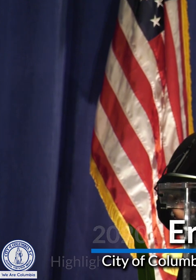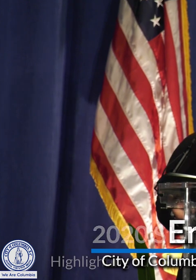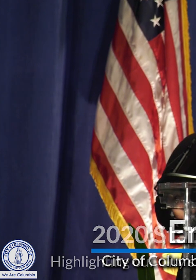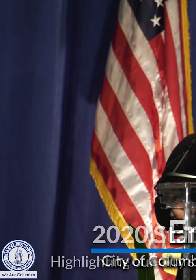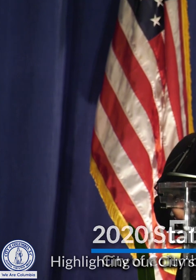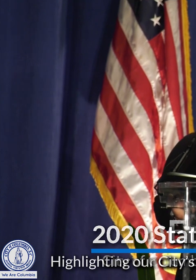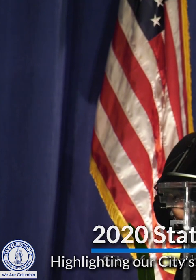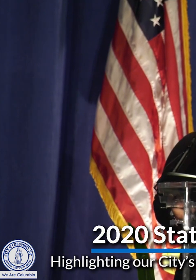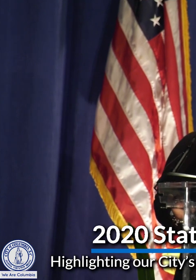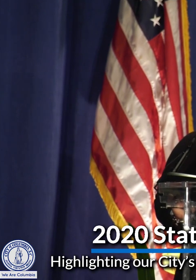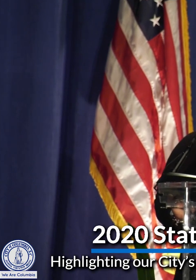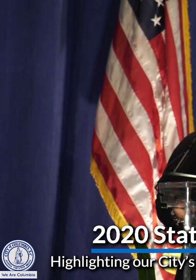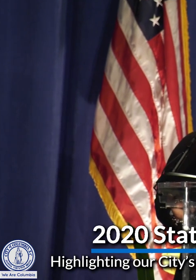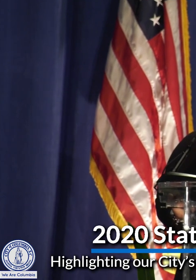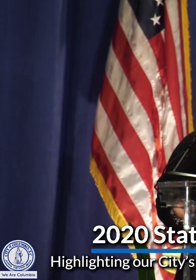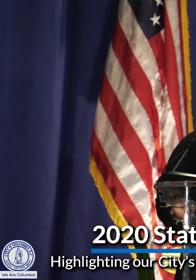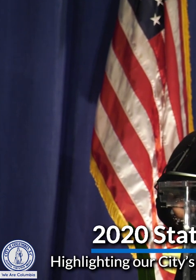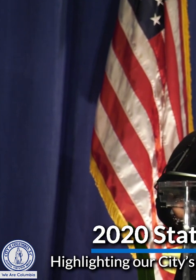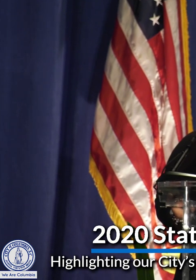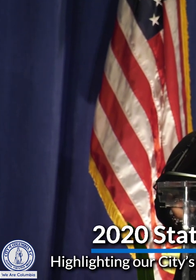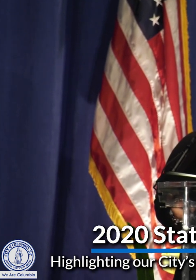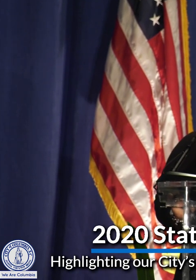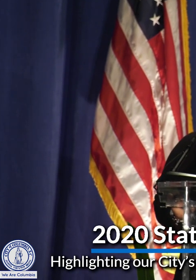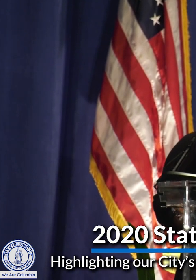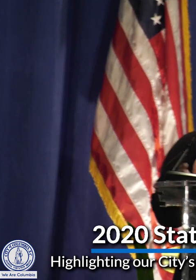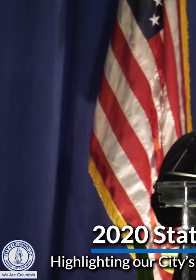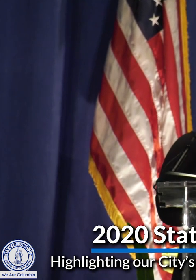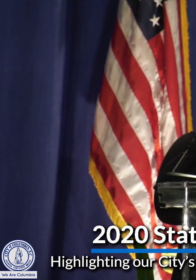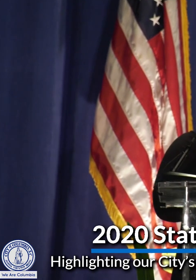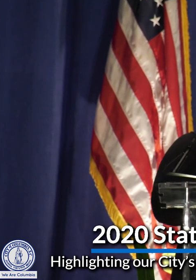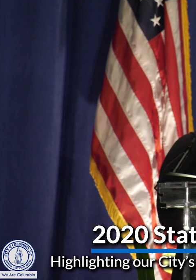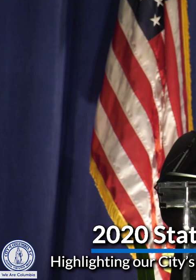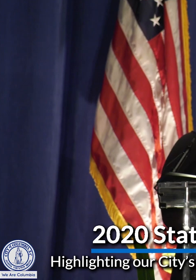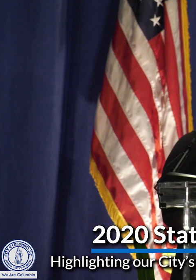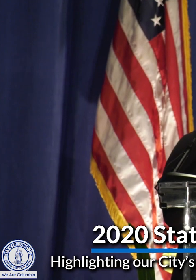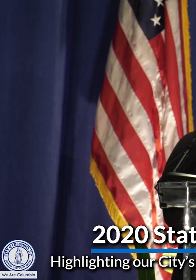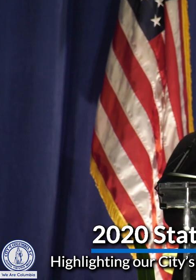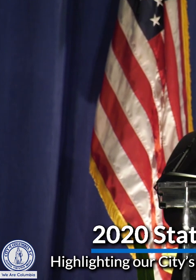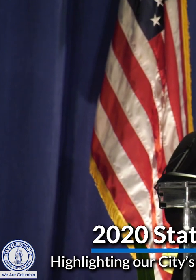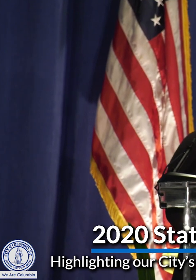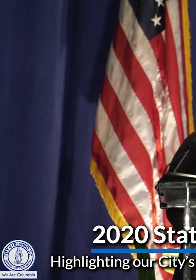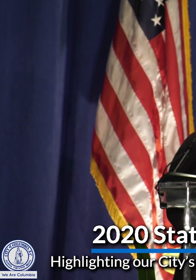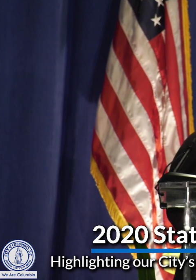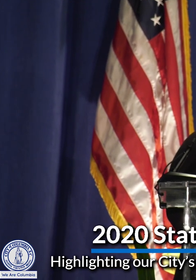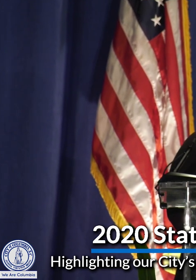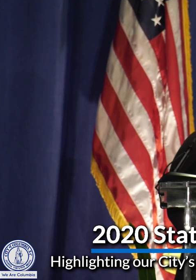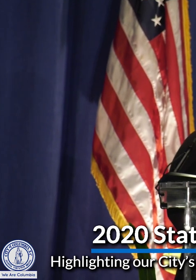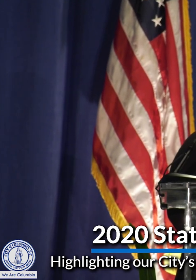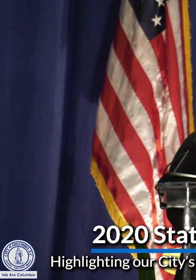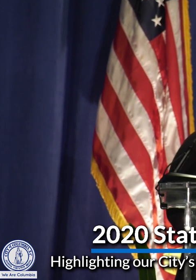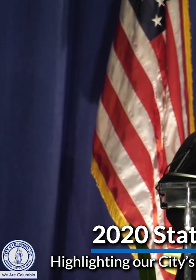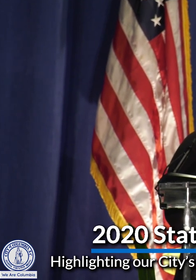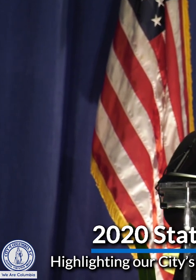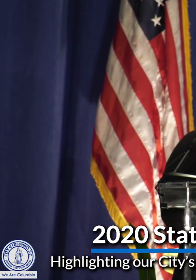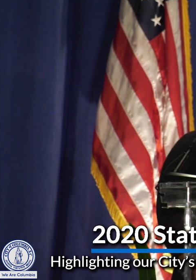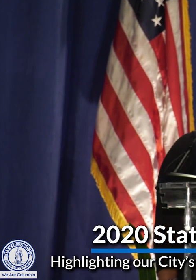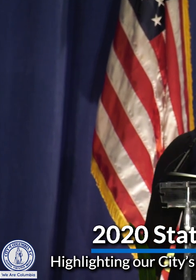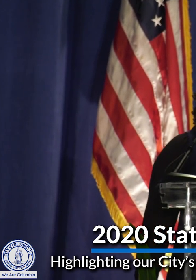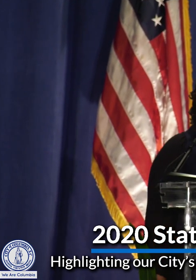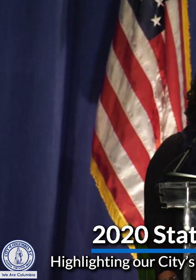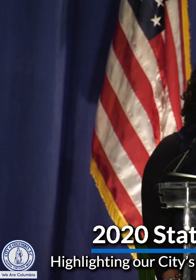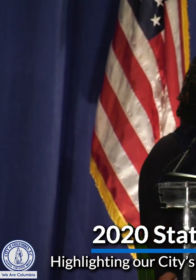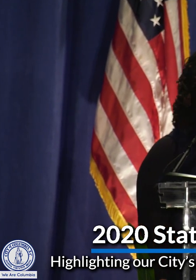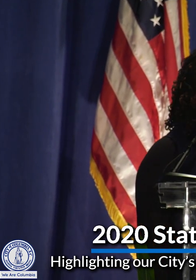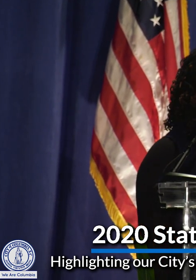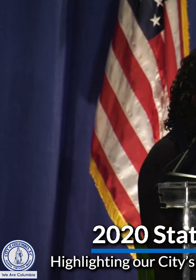I wasn't here with you all on last year, so I certainly missed you, and I'm glad to be back in your company on today. We would ask that you turn